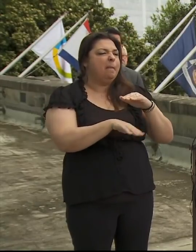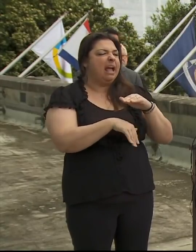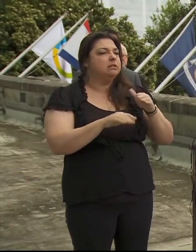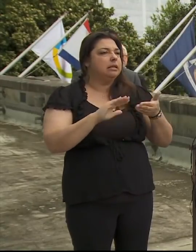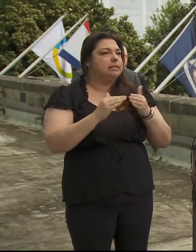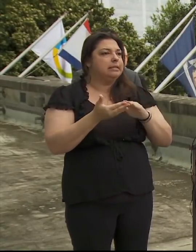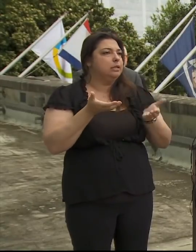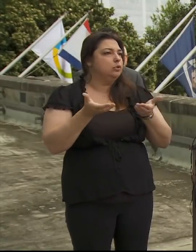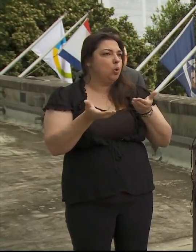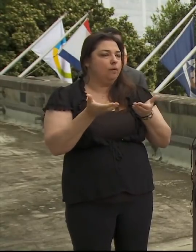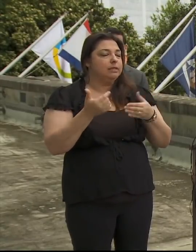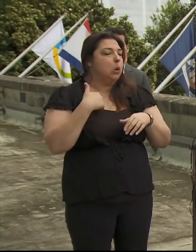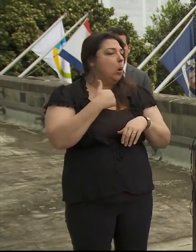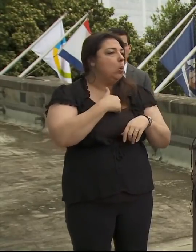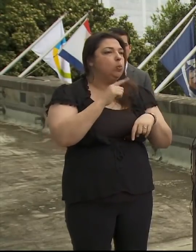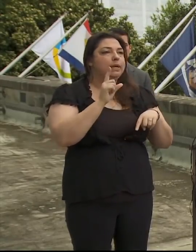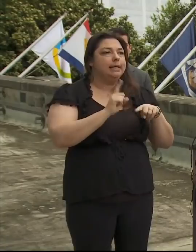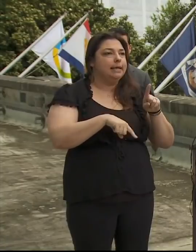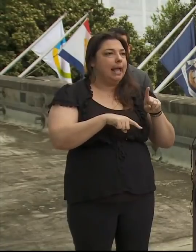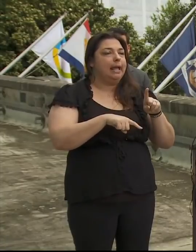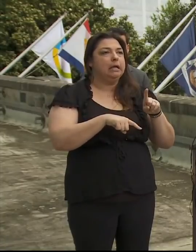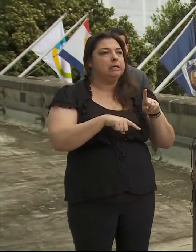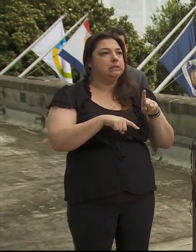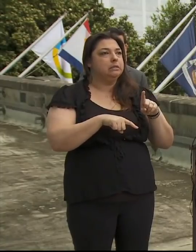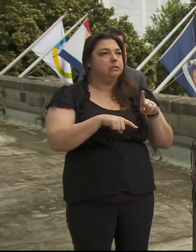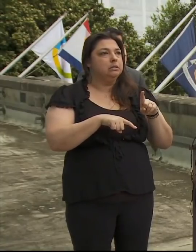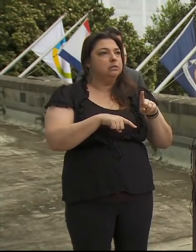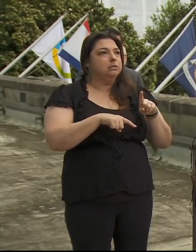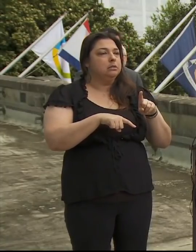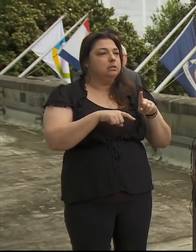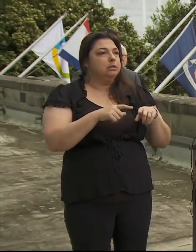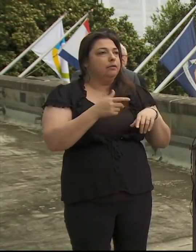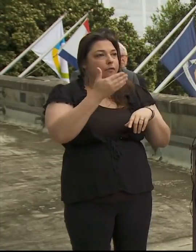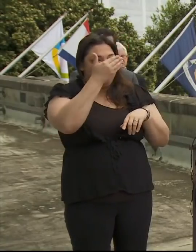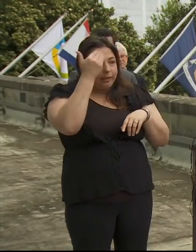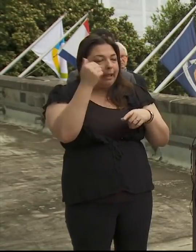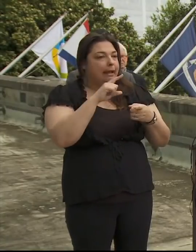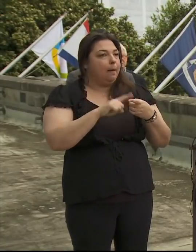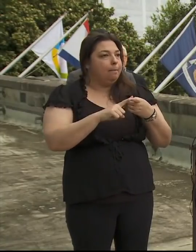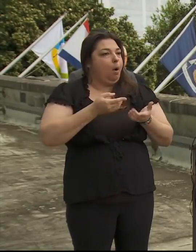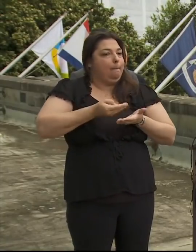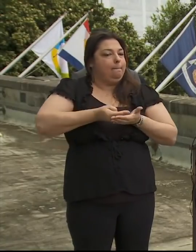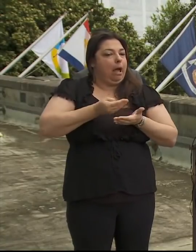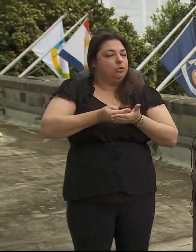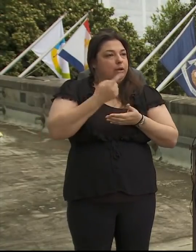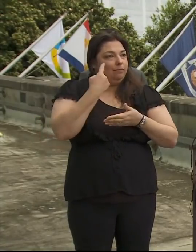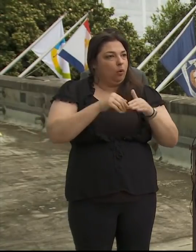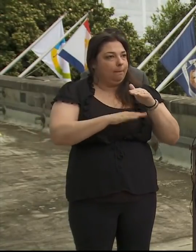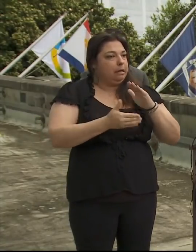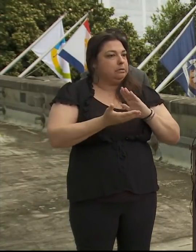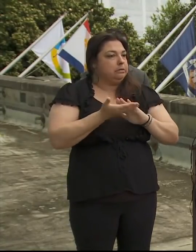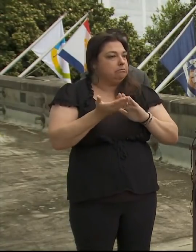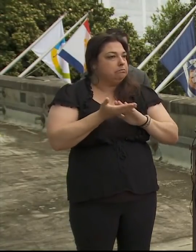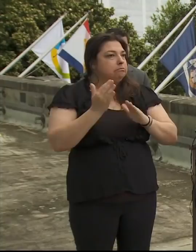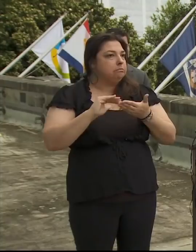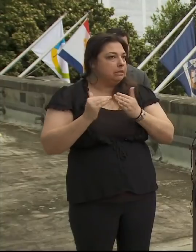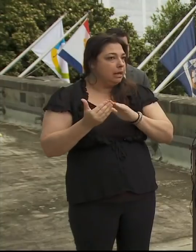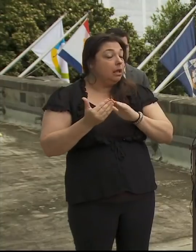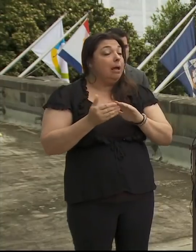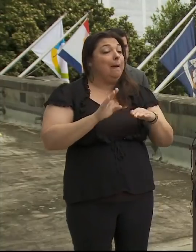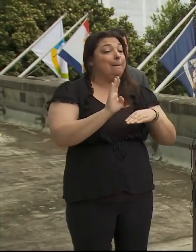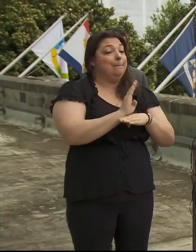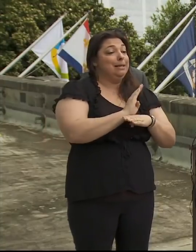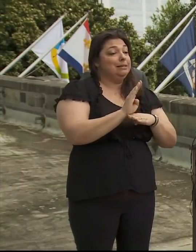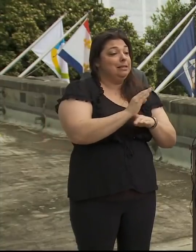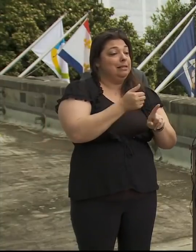and we cannot take our eye off of that, providing, again, basic city services. Businesses